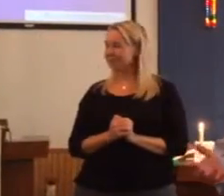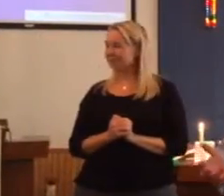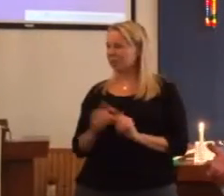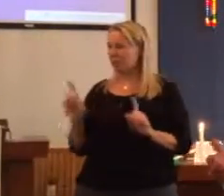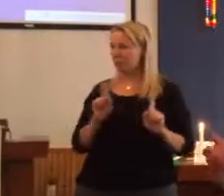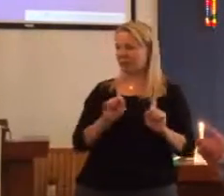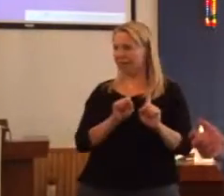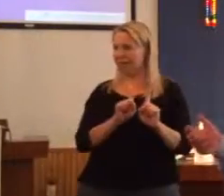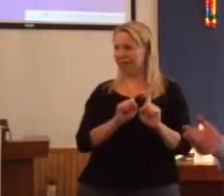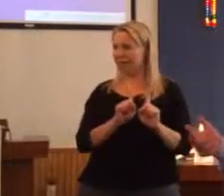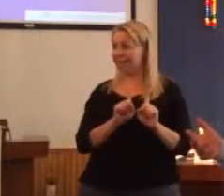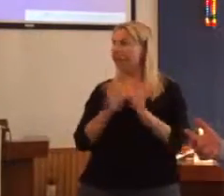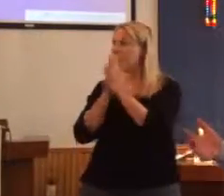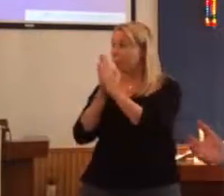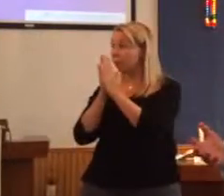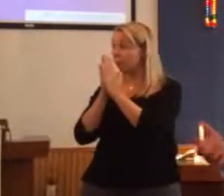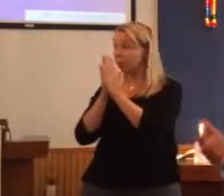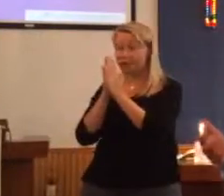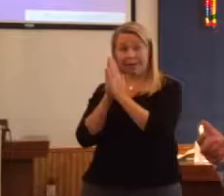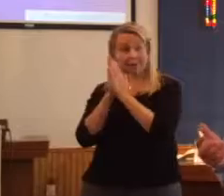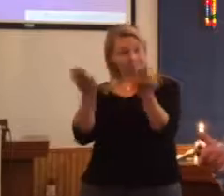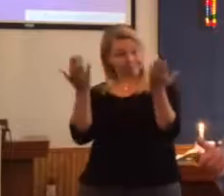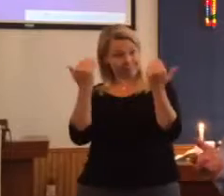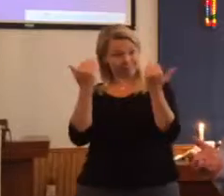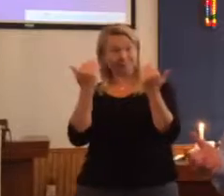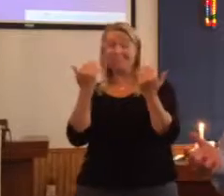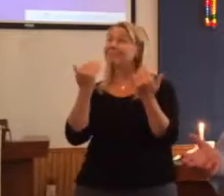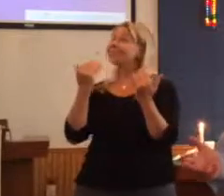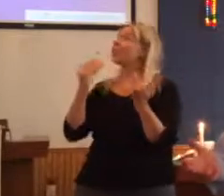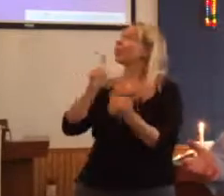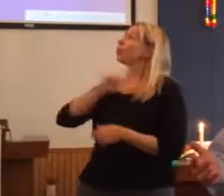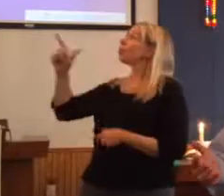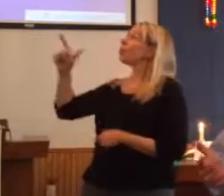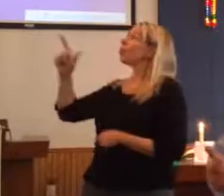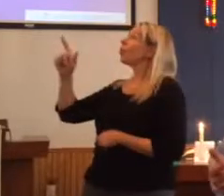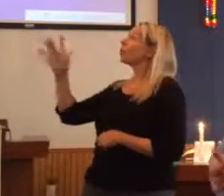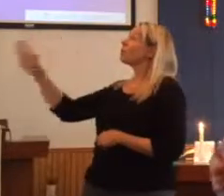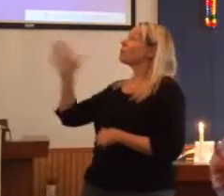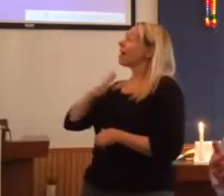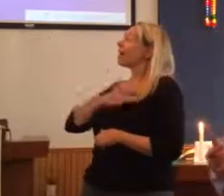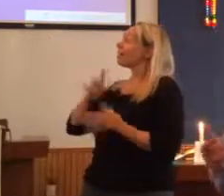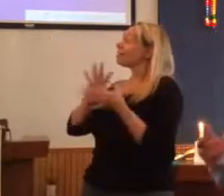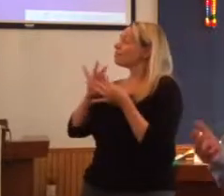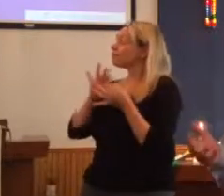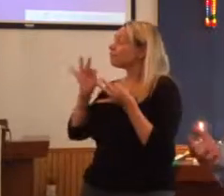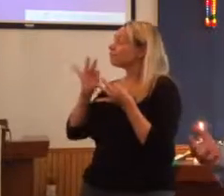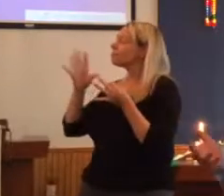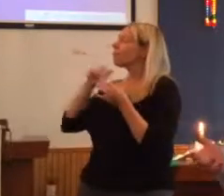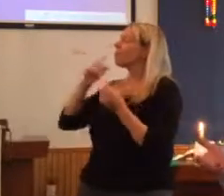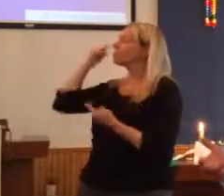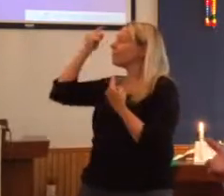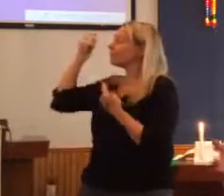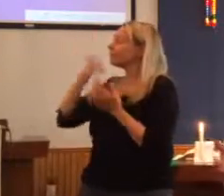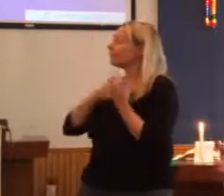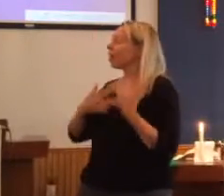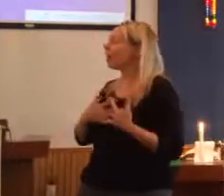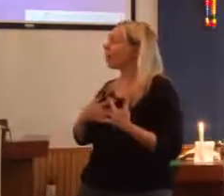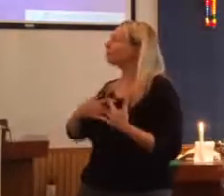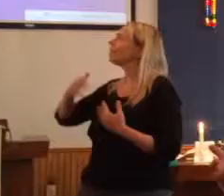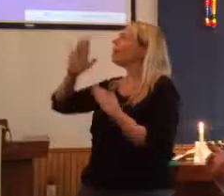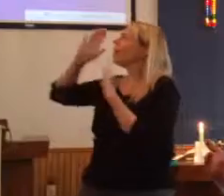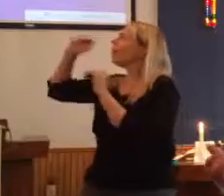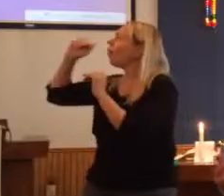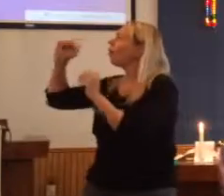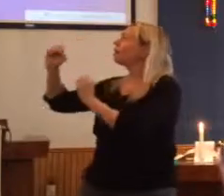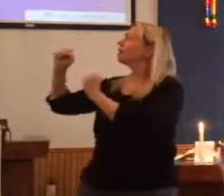Oh, my friends, will you pray with me? May the words of my mouth and the meditations of my heart be acceptable unto you, my God, my